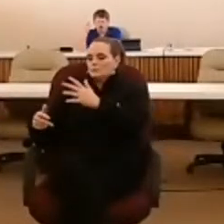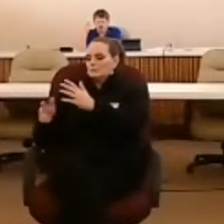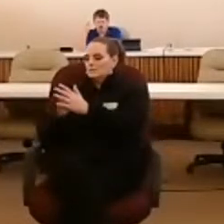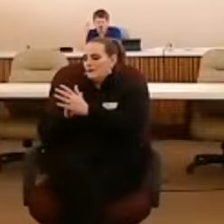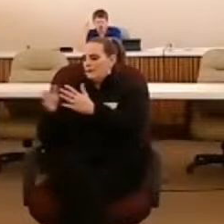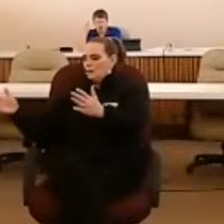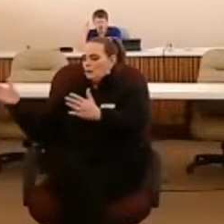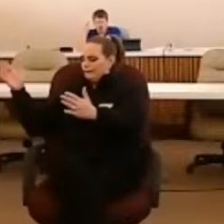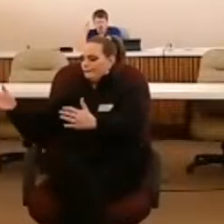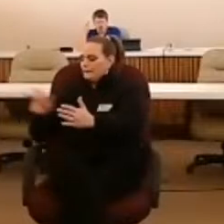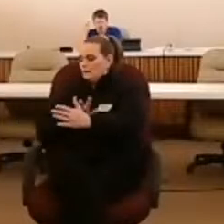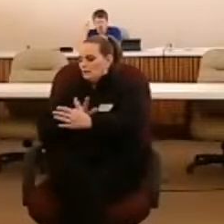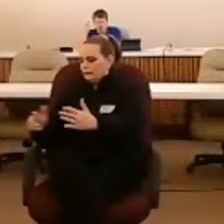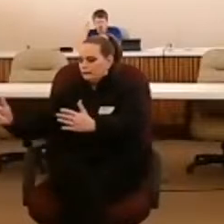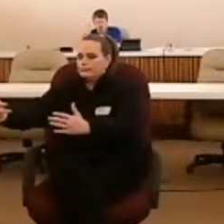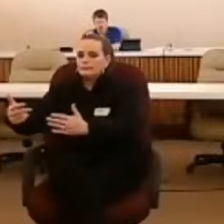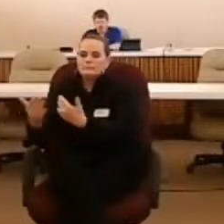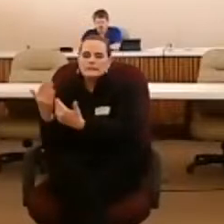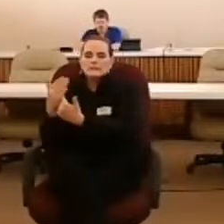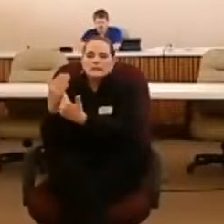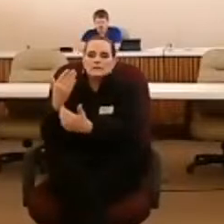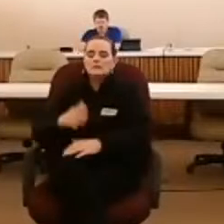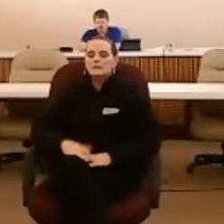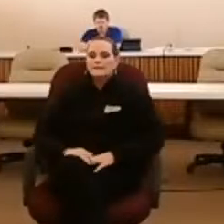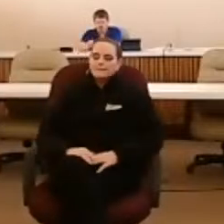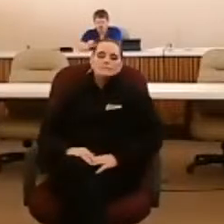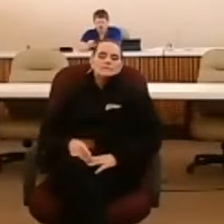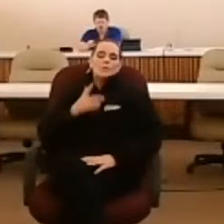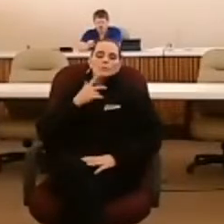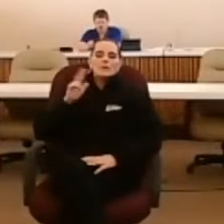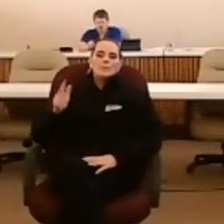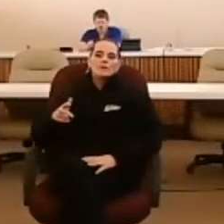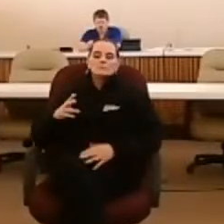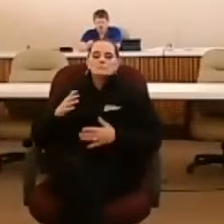other advantage to that too is you're not having to worry about